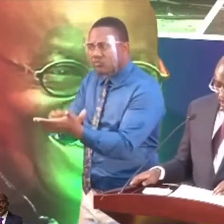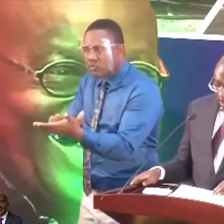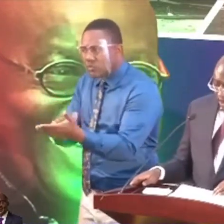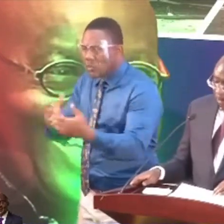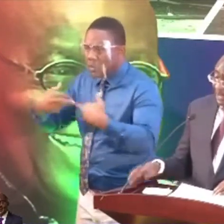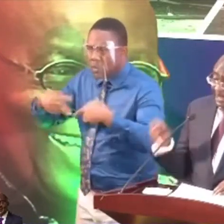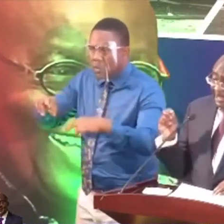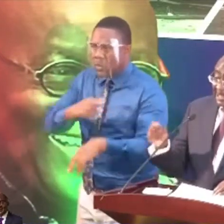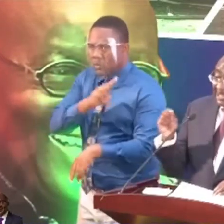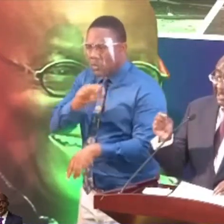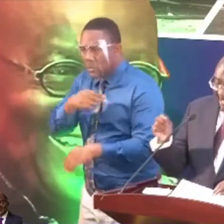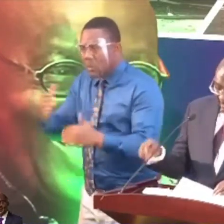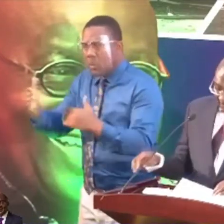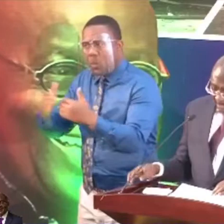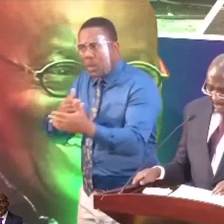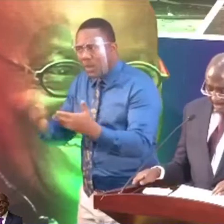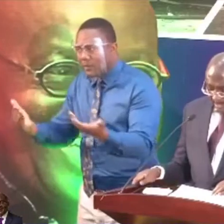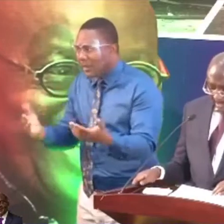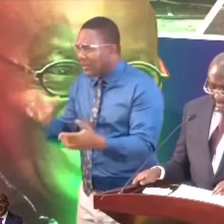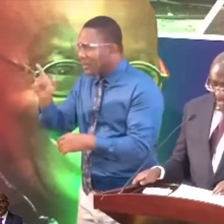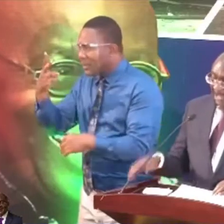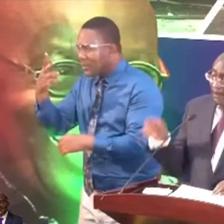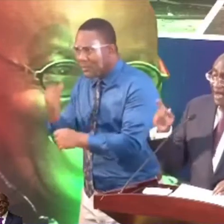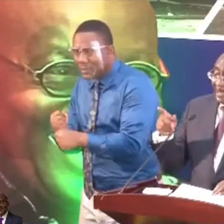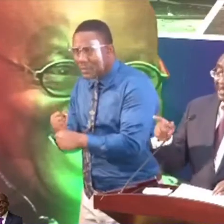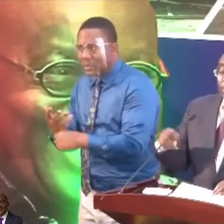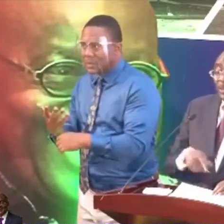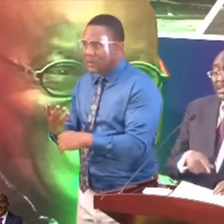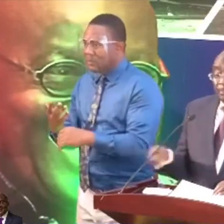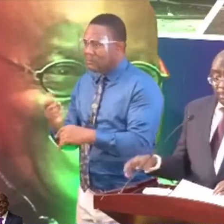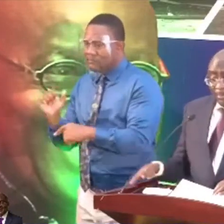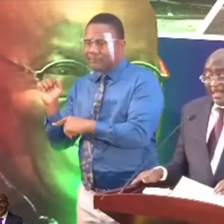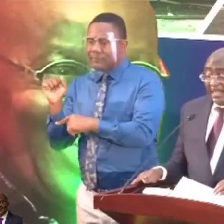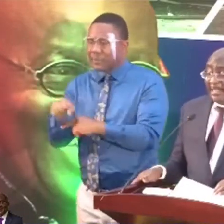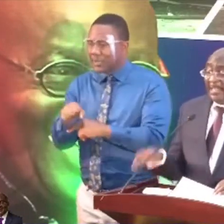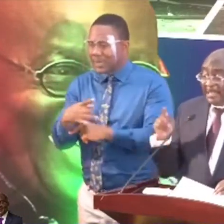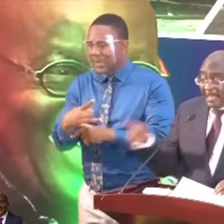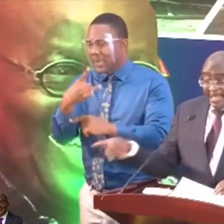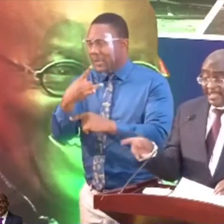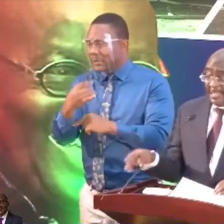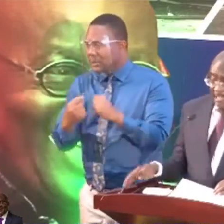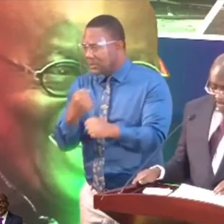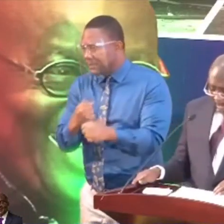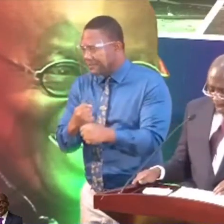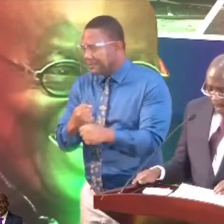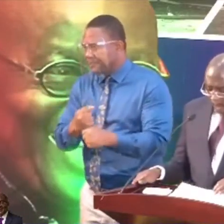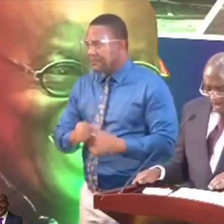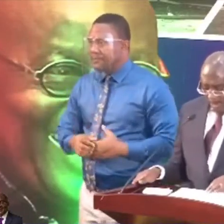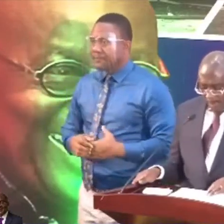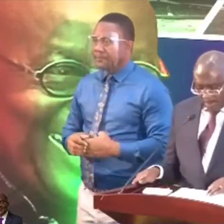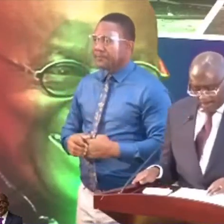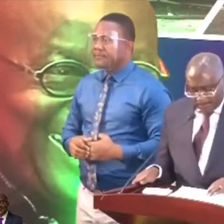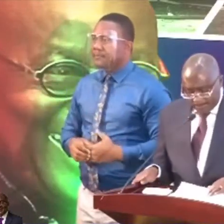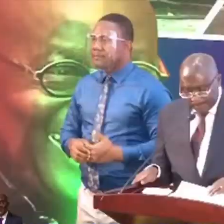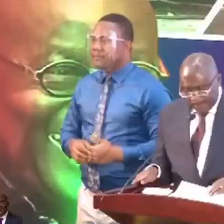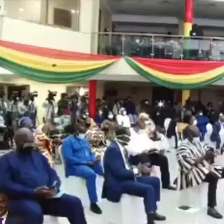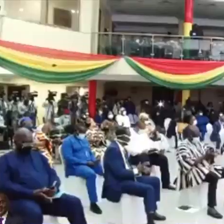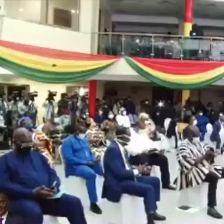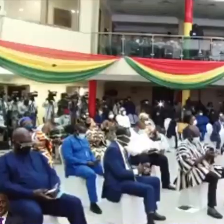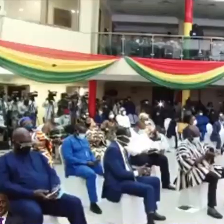districts over the last 3.5 years surpasses what they provided in 8 years to those districts.